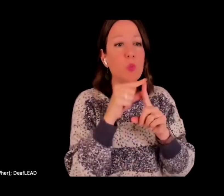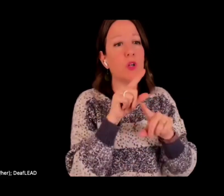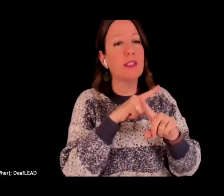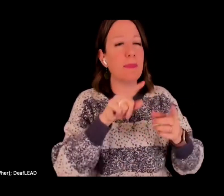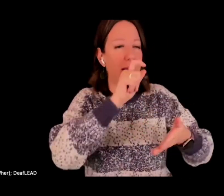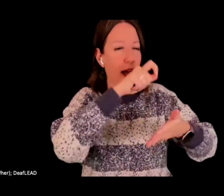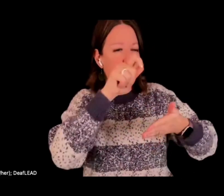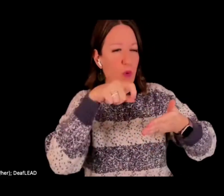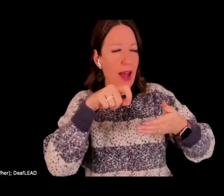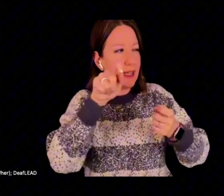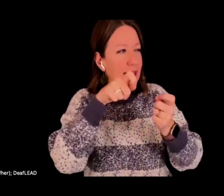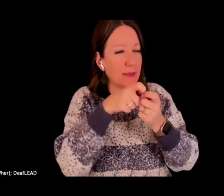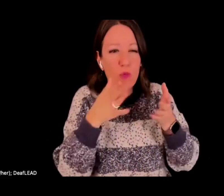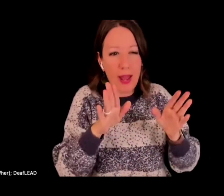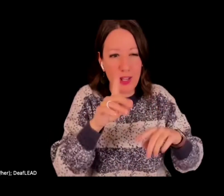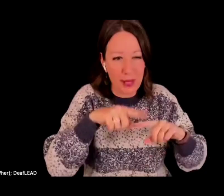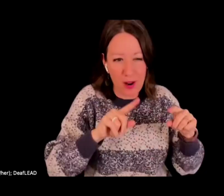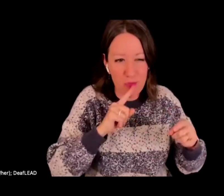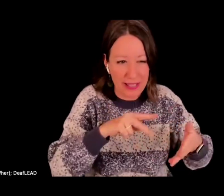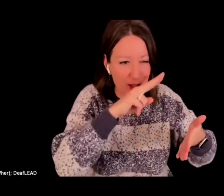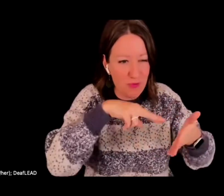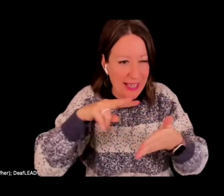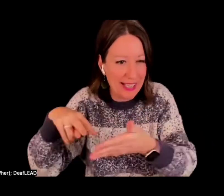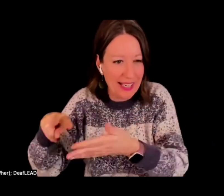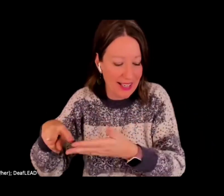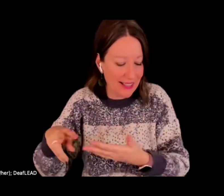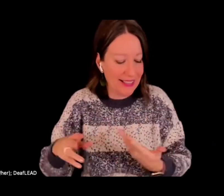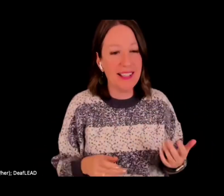use color, you don't have to use words.